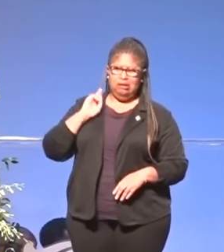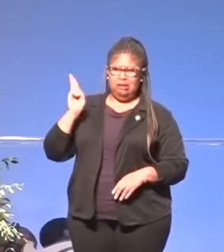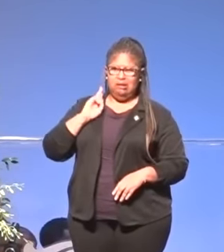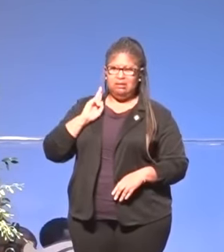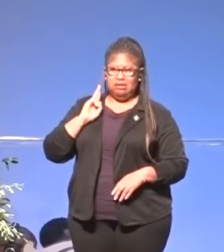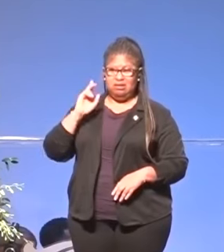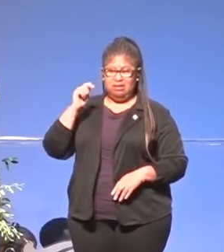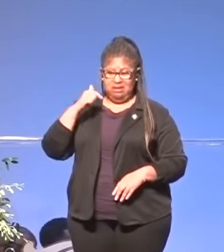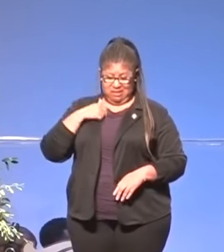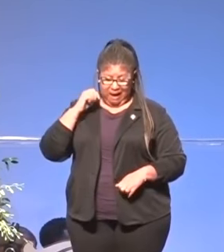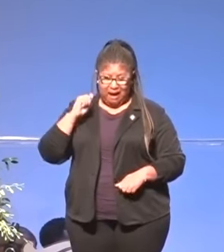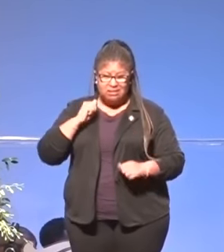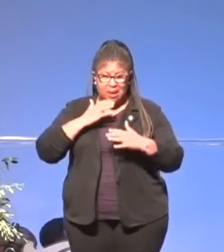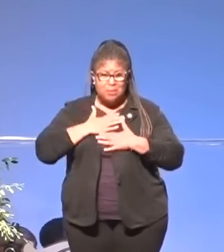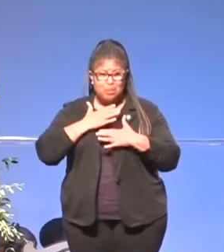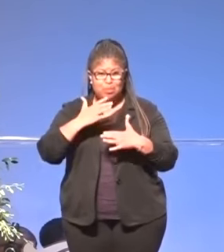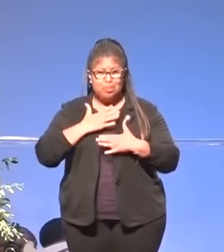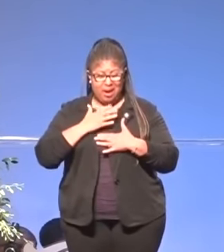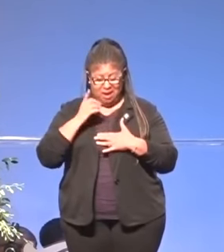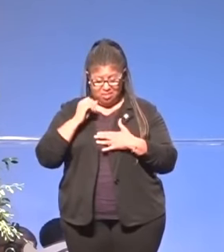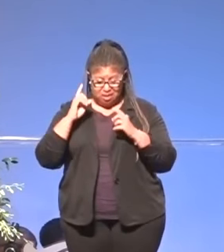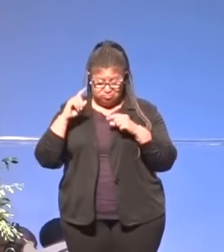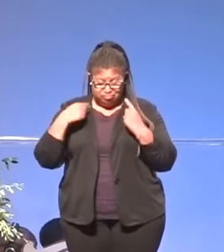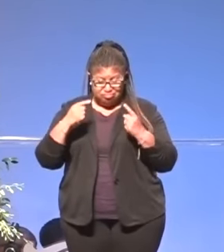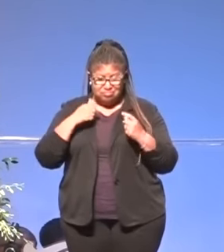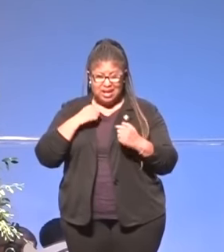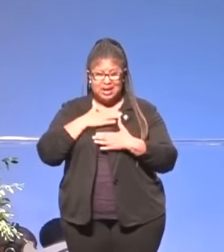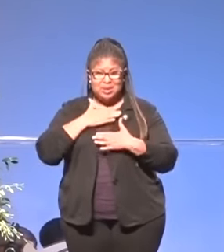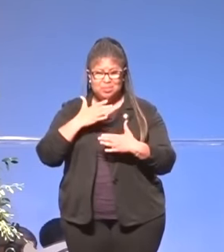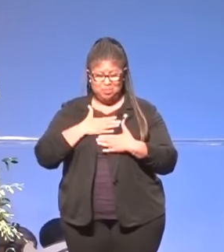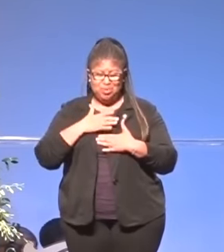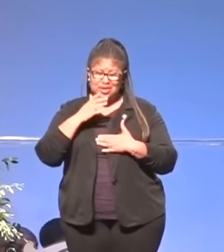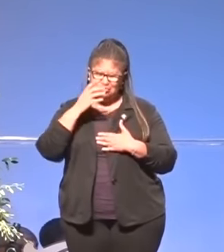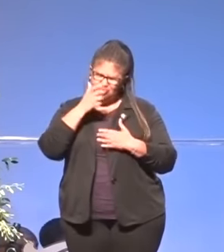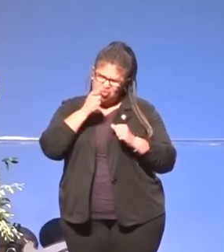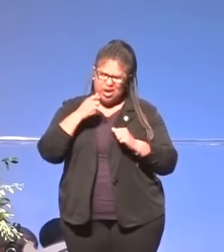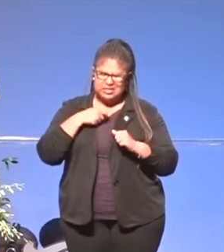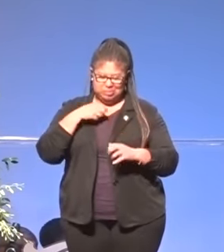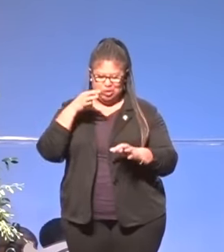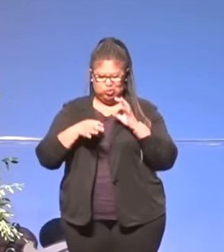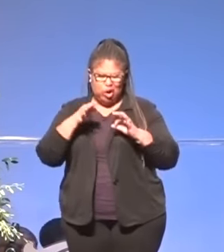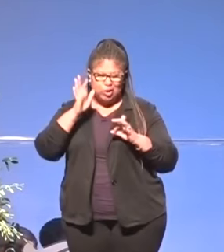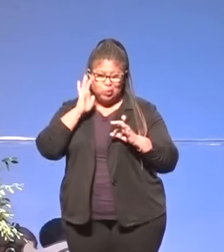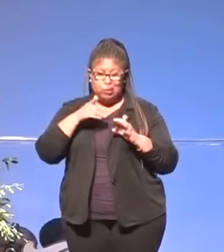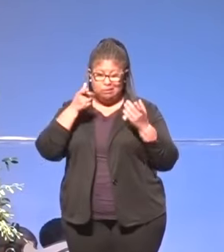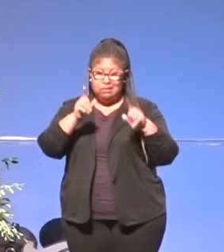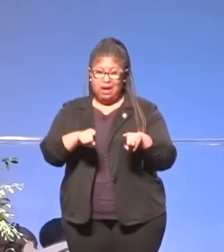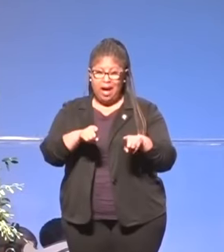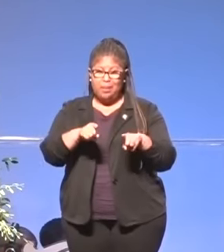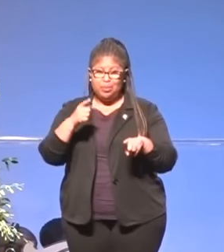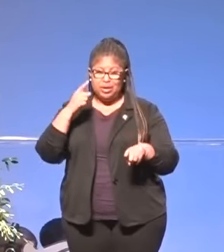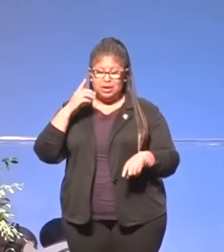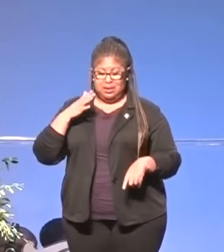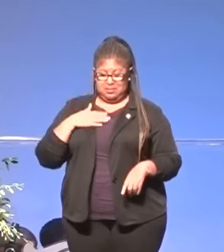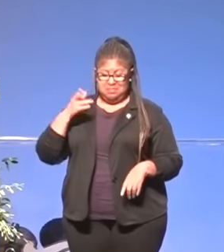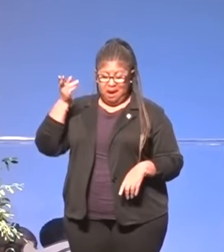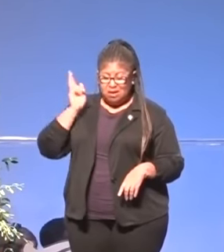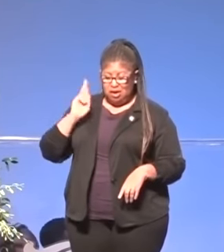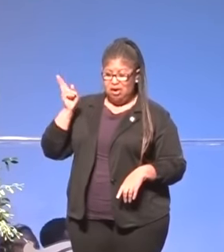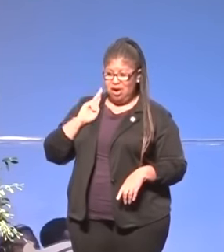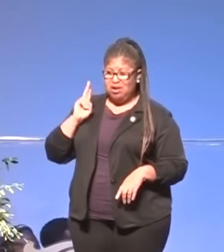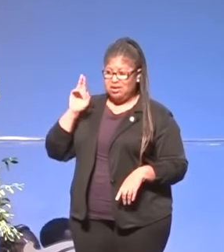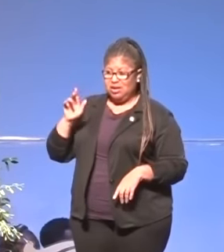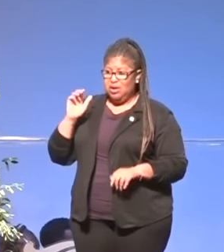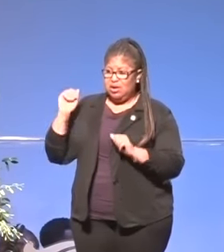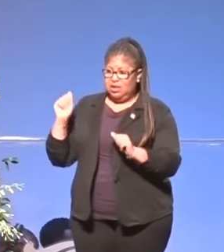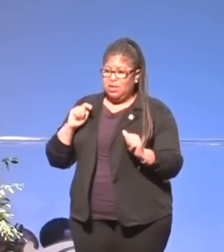will be served for Perry. First off, I want to thank all of you for coming out to support George Perry Floyd. My uncle was a father,